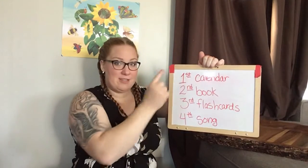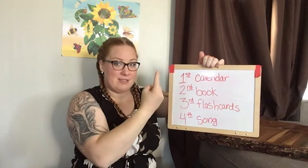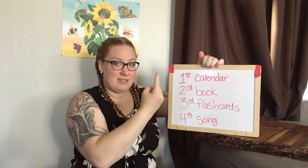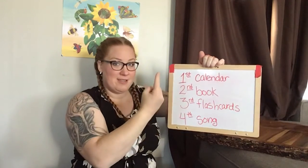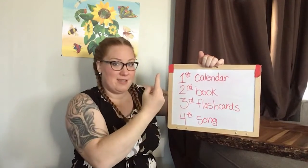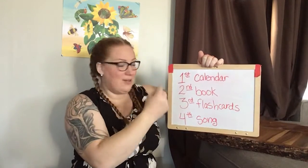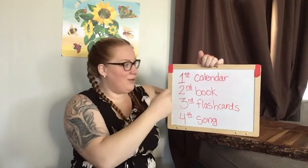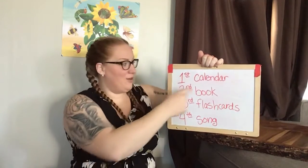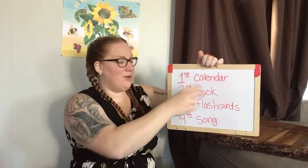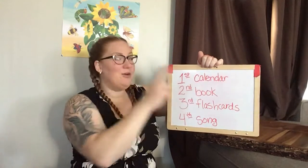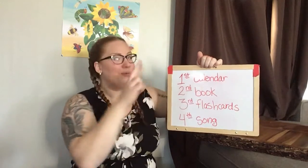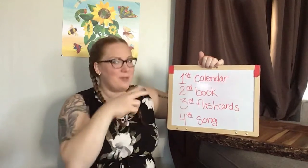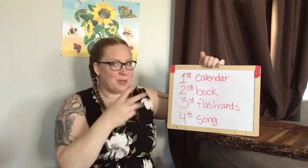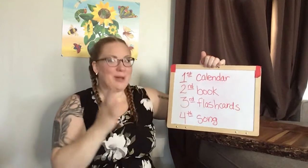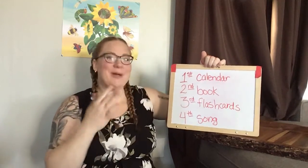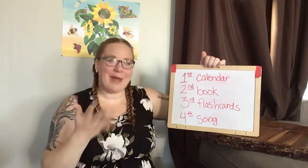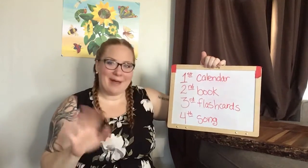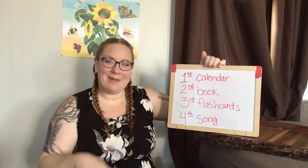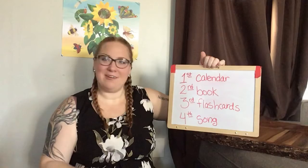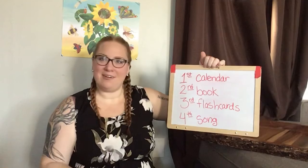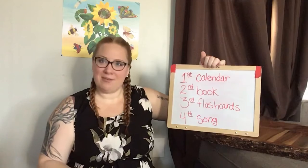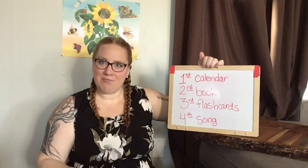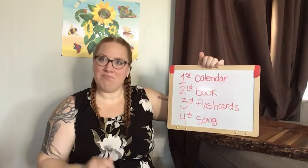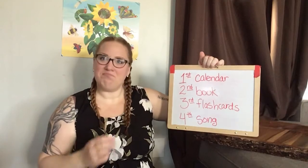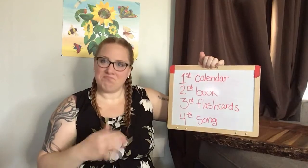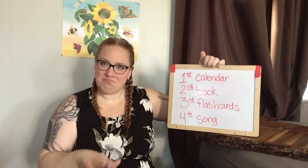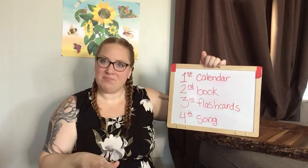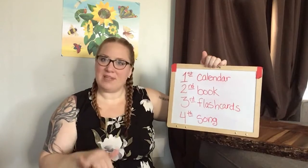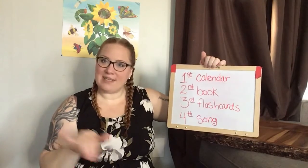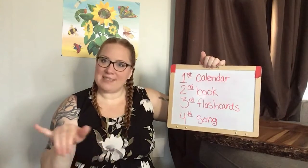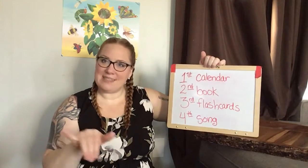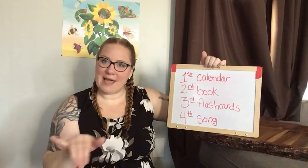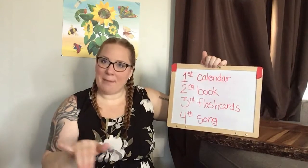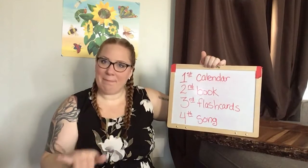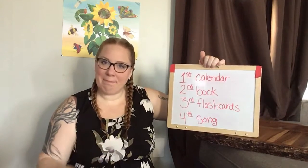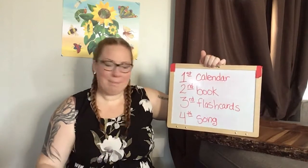First, we'll look at our calendar. That's the same.